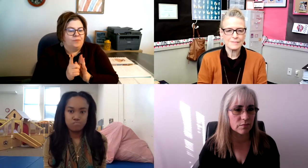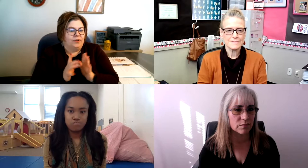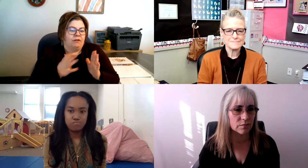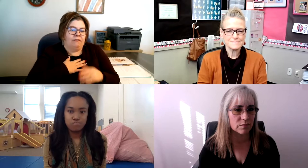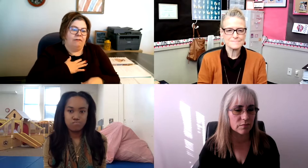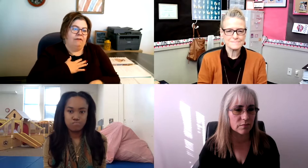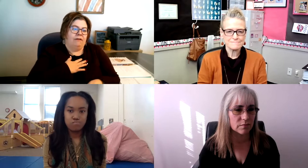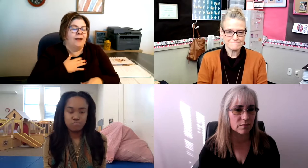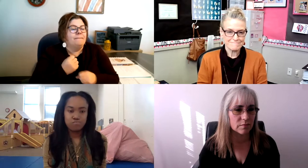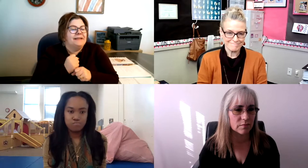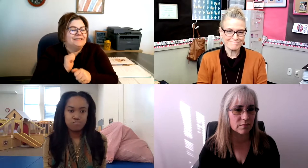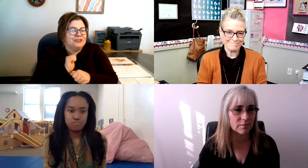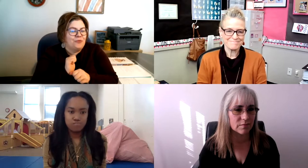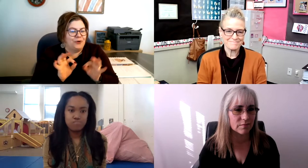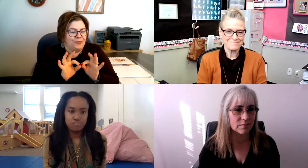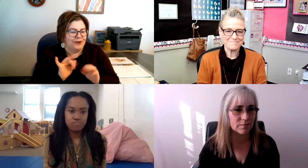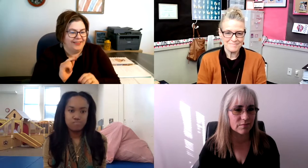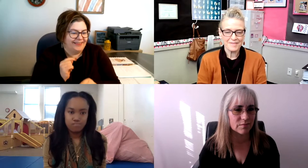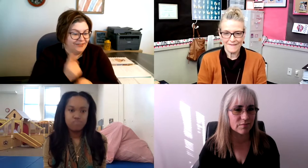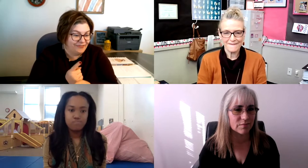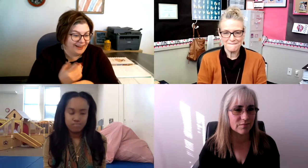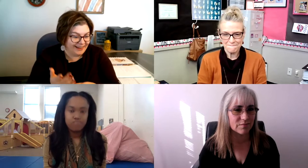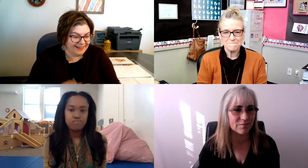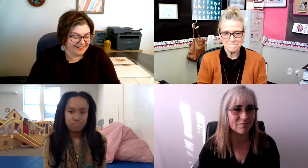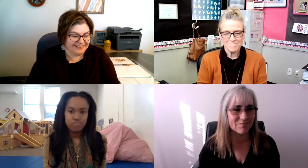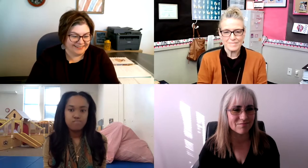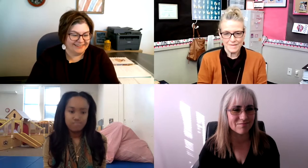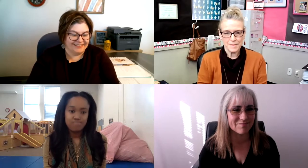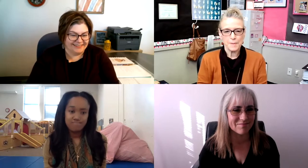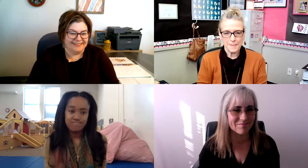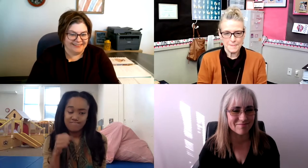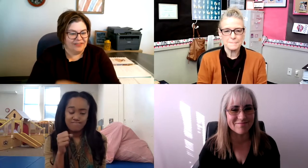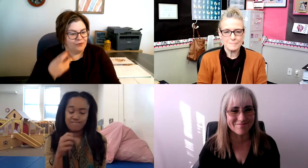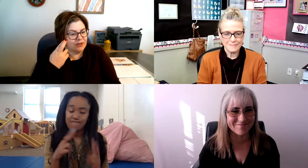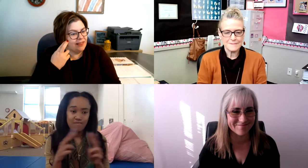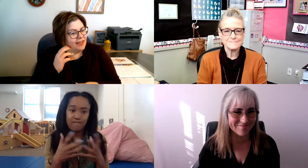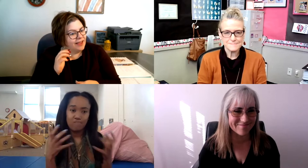signs back, that moment is just, it really makes the job worth it, right?